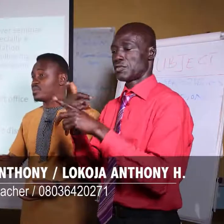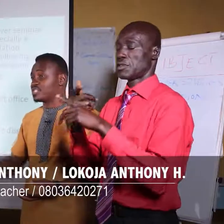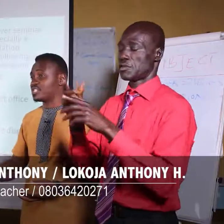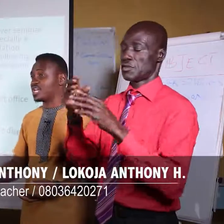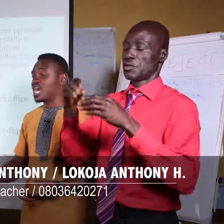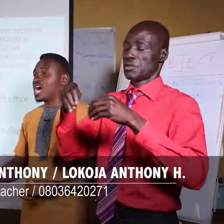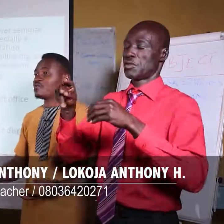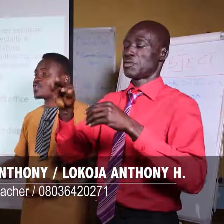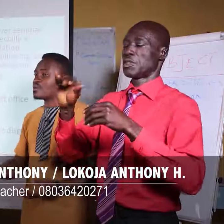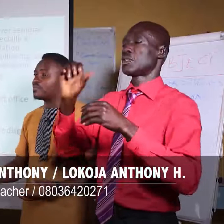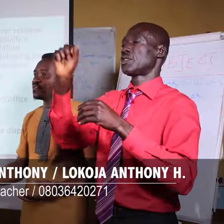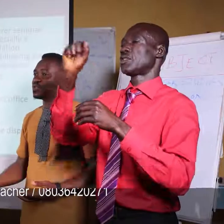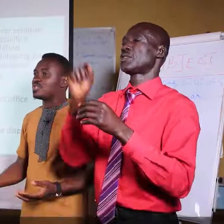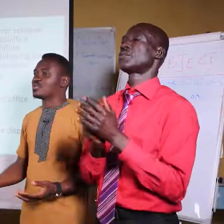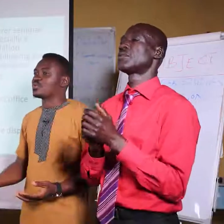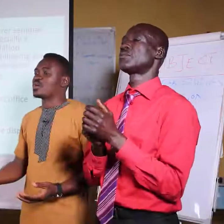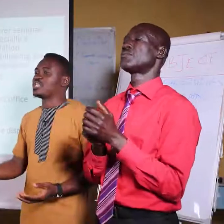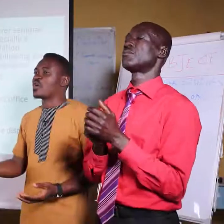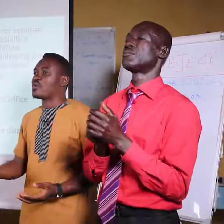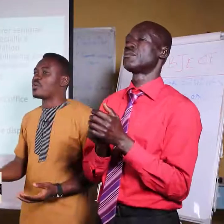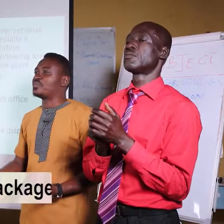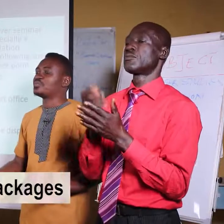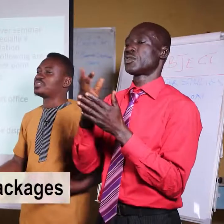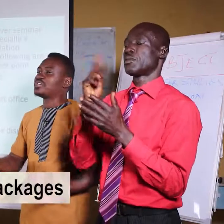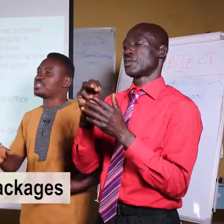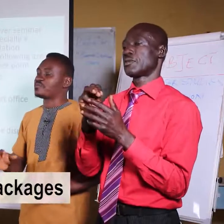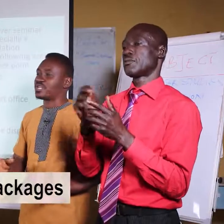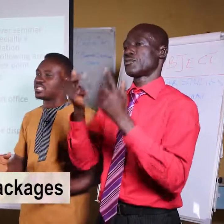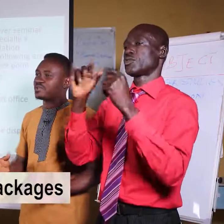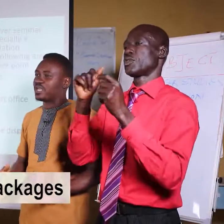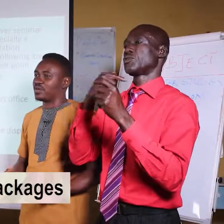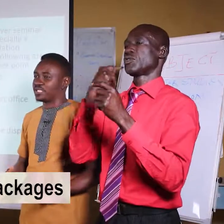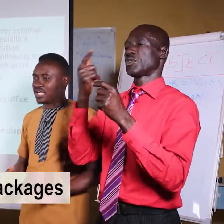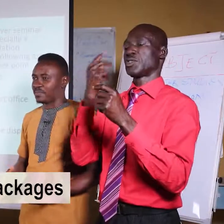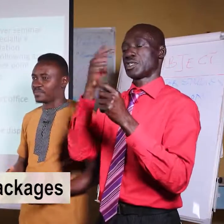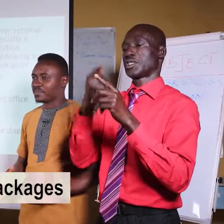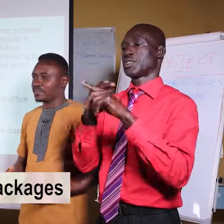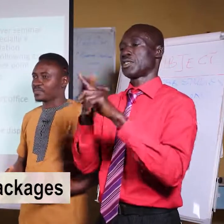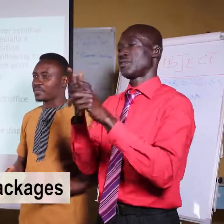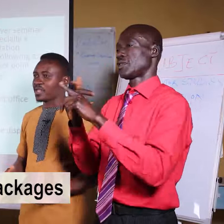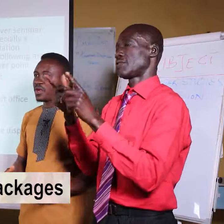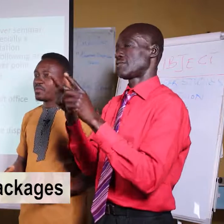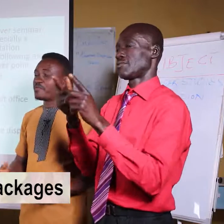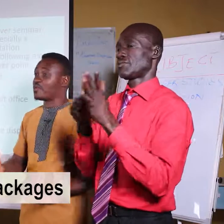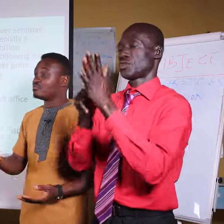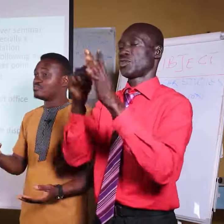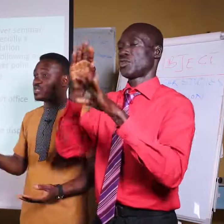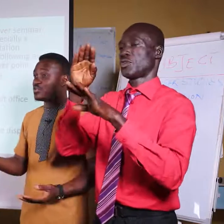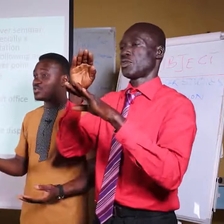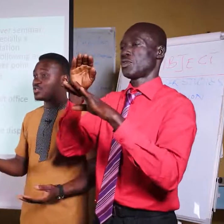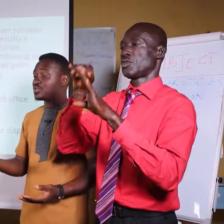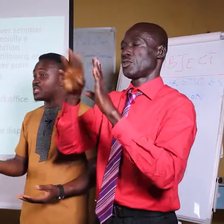are emerging. And for some of these Windows, when they come up, you see a different display on them. But